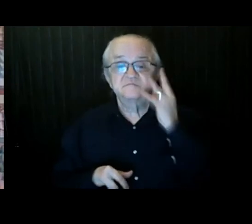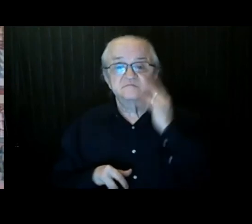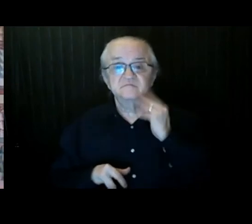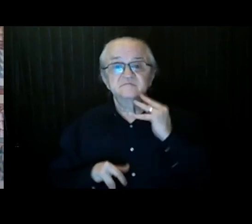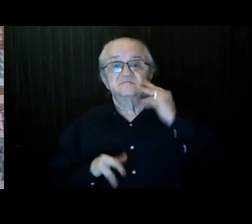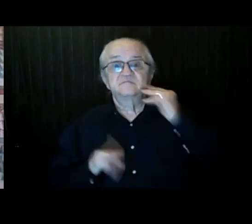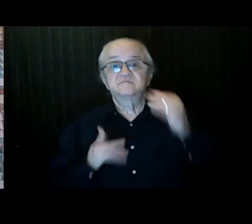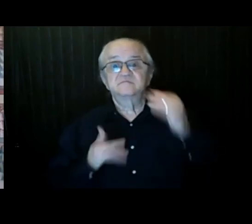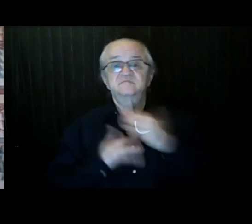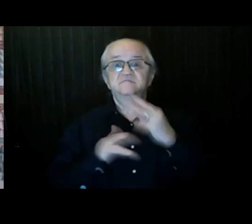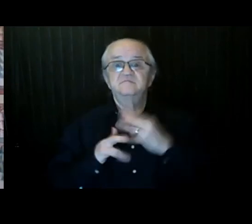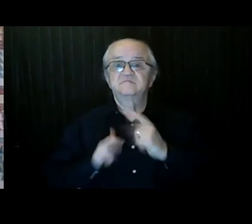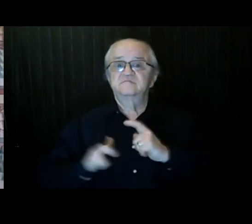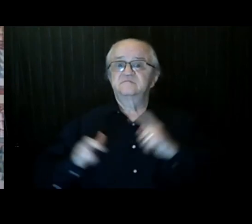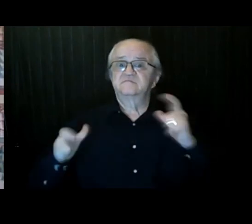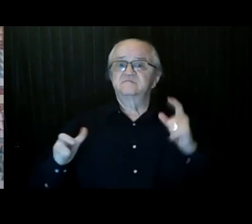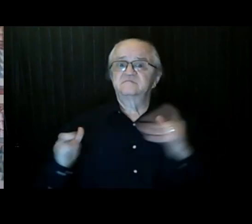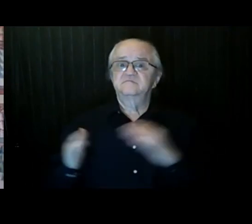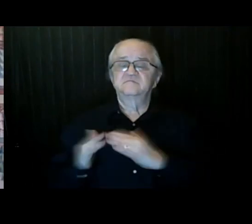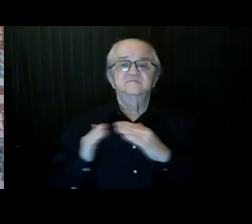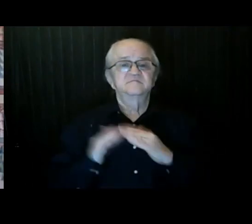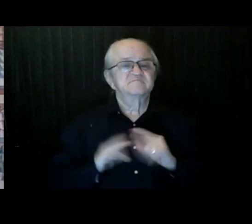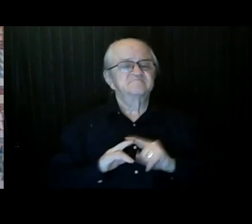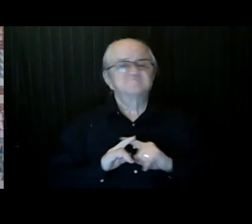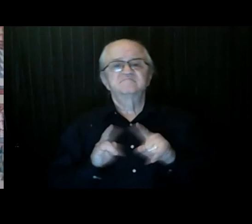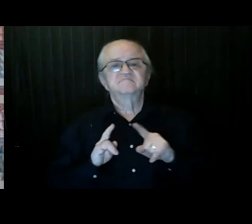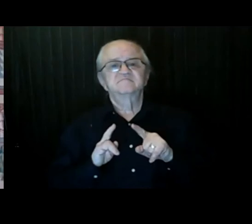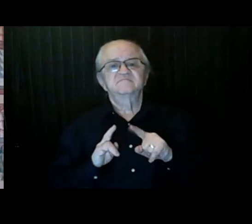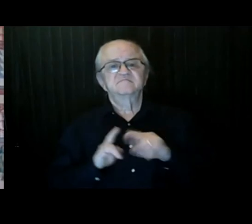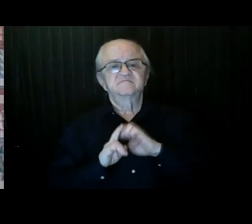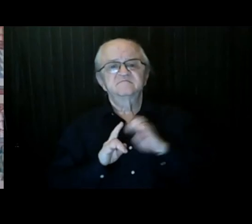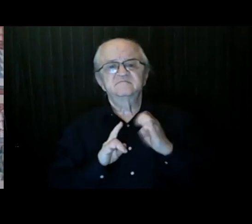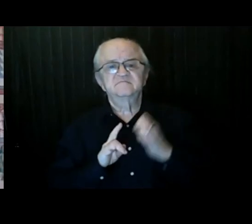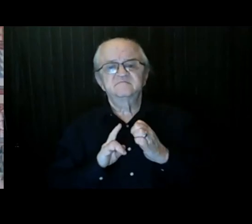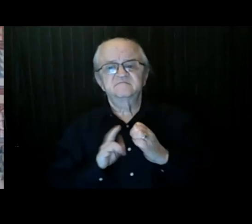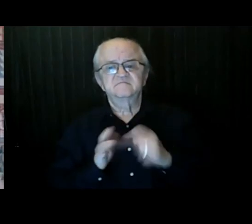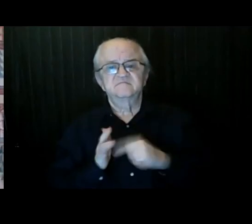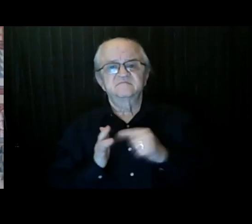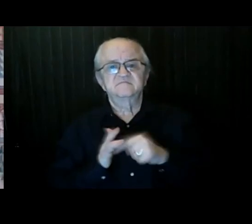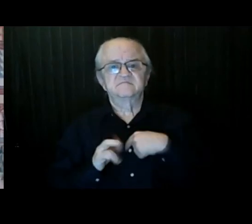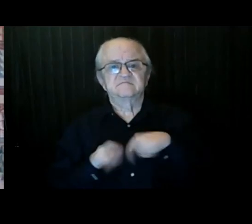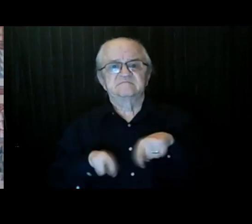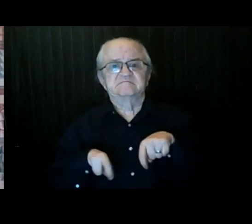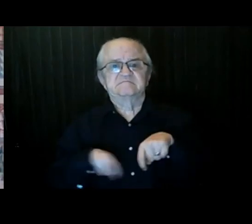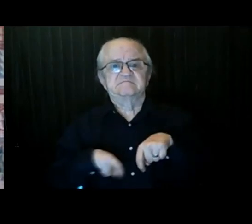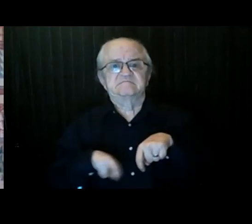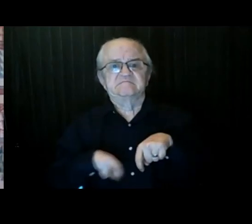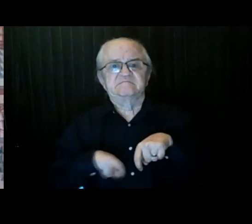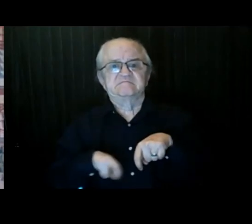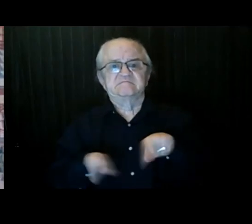big city and this very different environment. And I think sometimes my knees were clicking and clacking like clickety